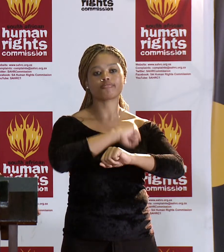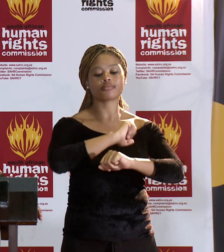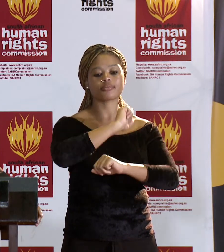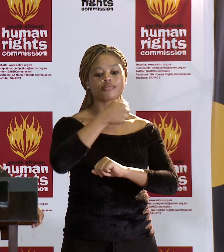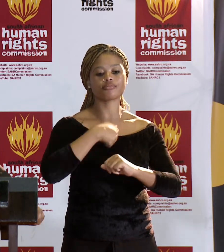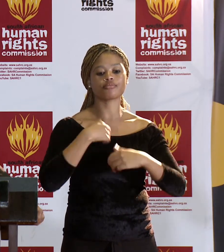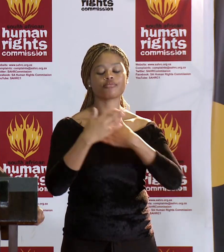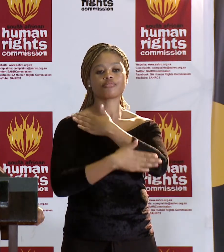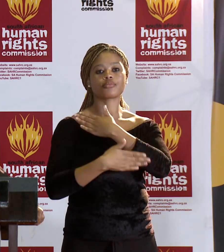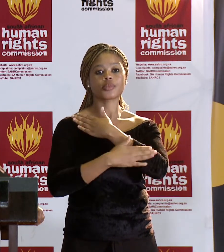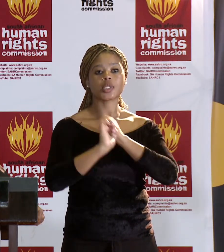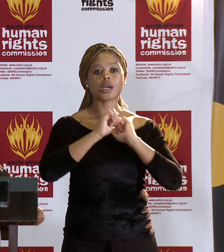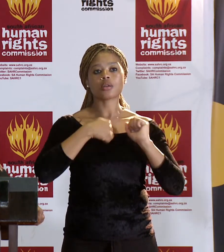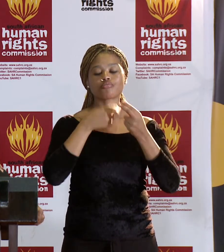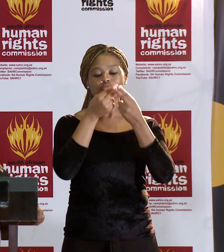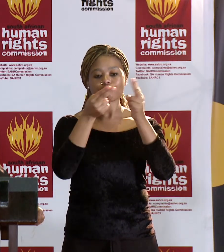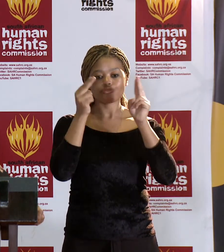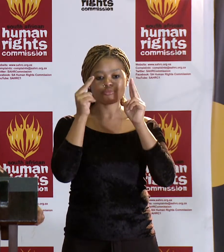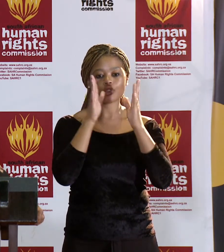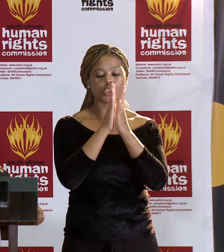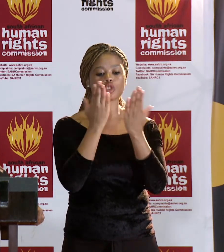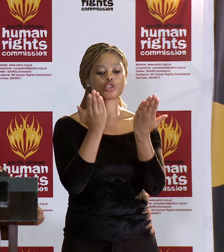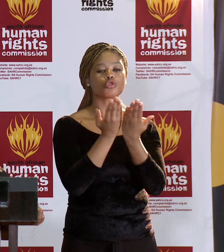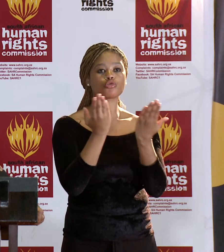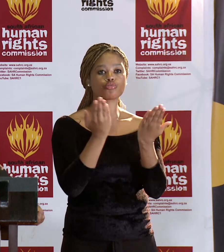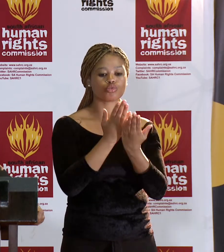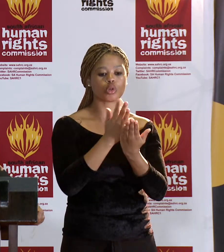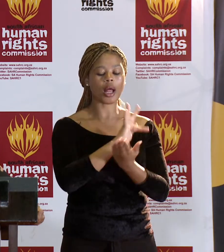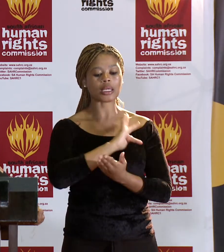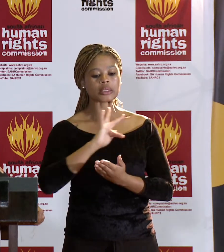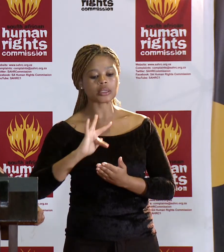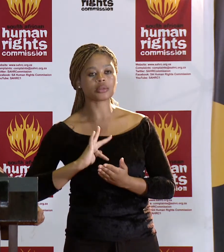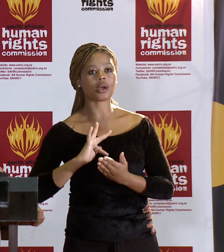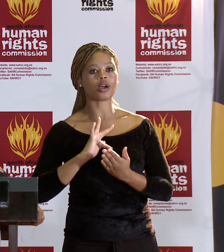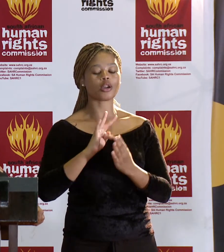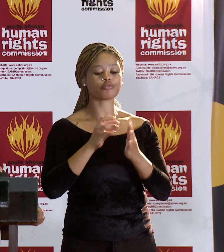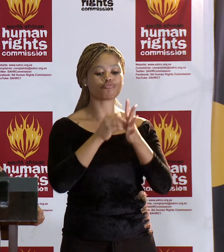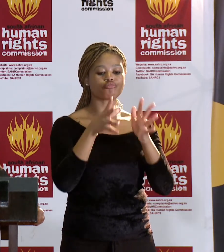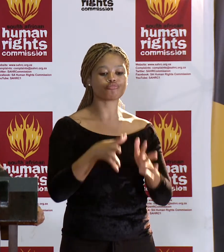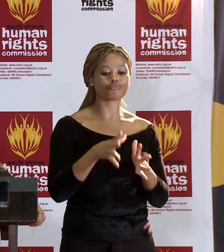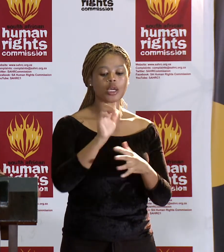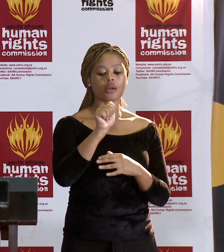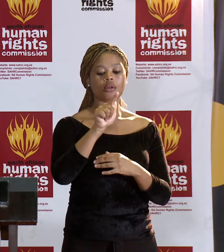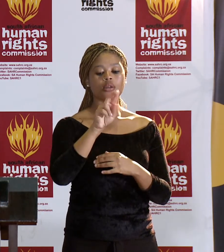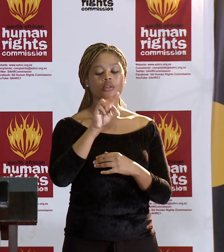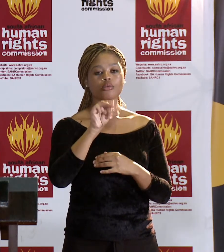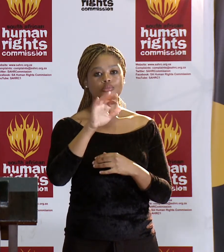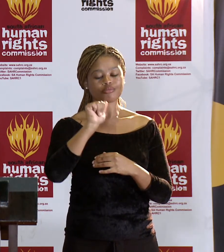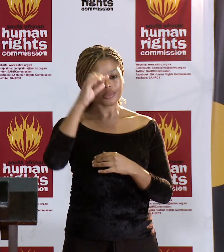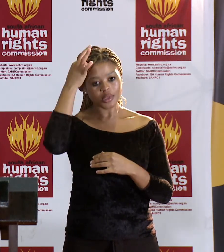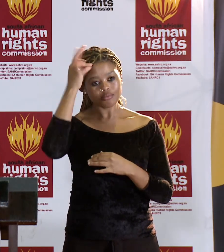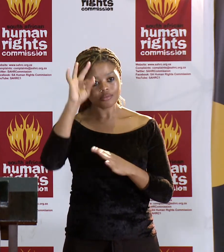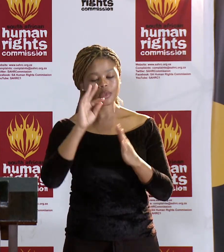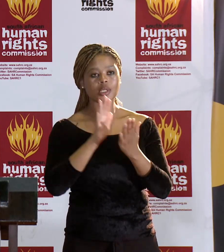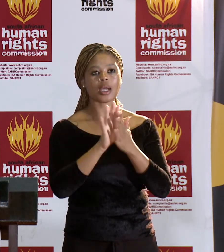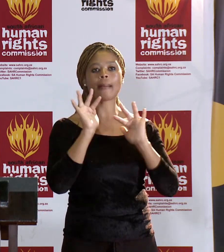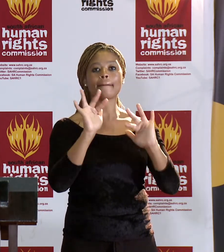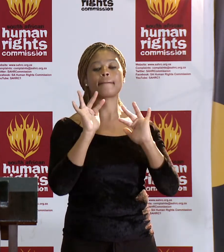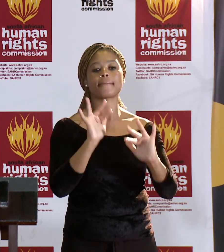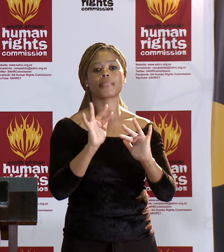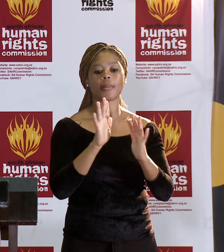country. Our university and school staff, students and alumnus, government entities, public